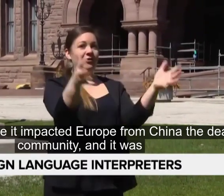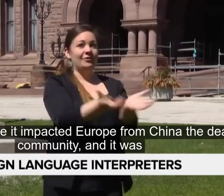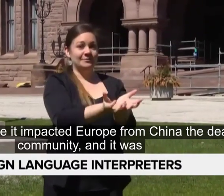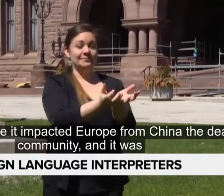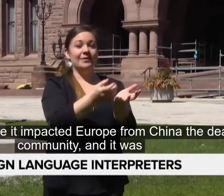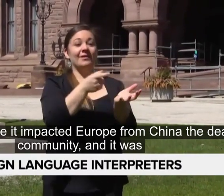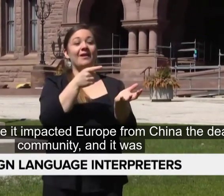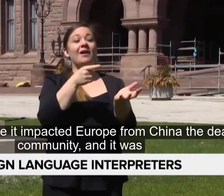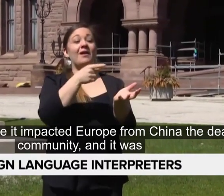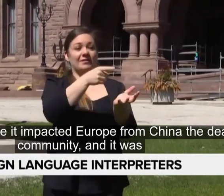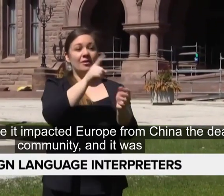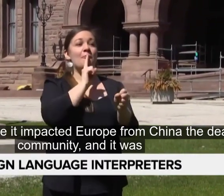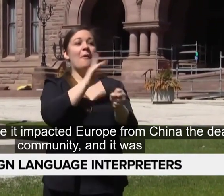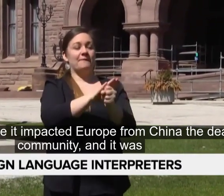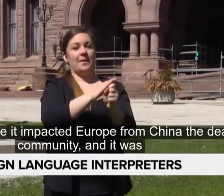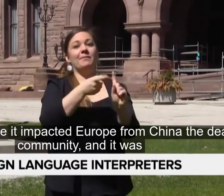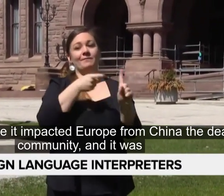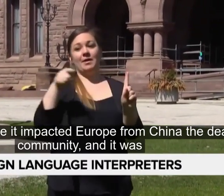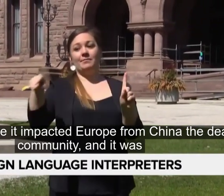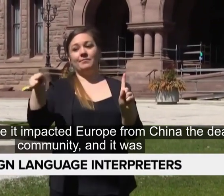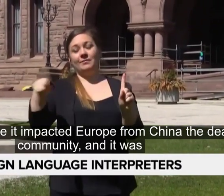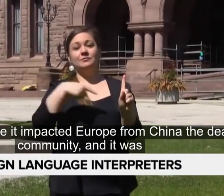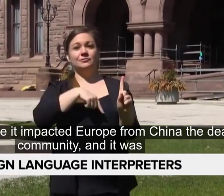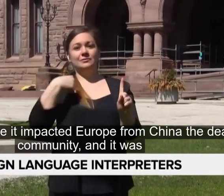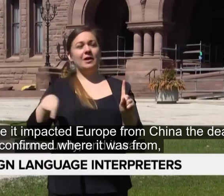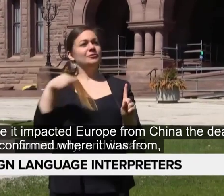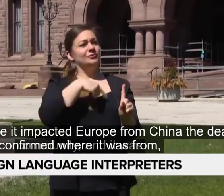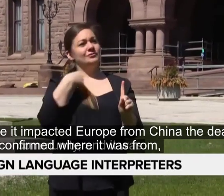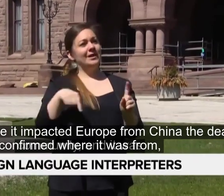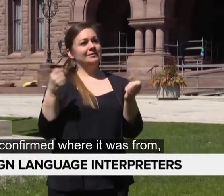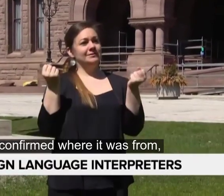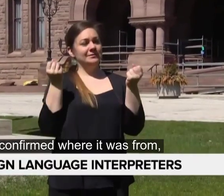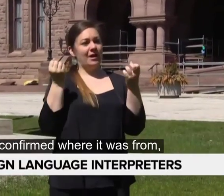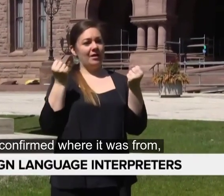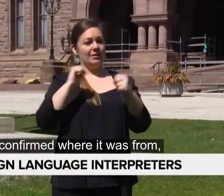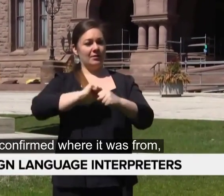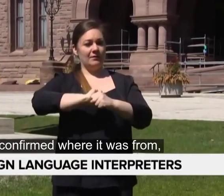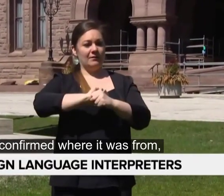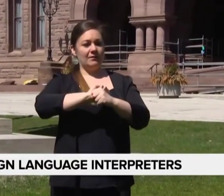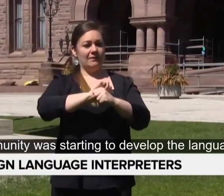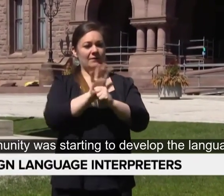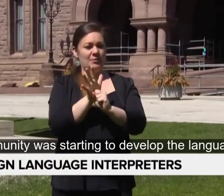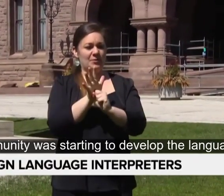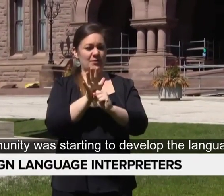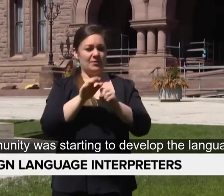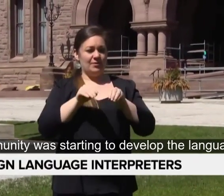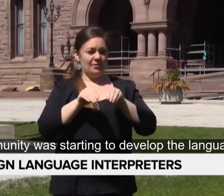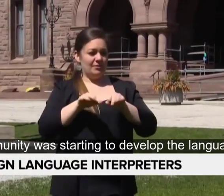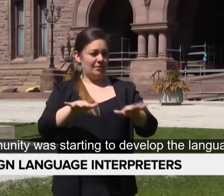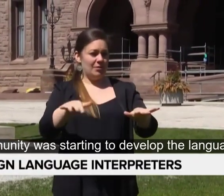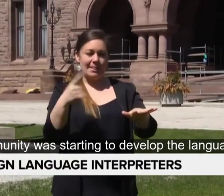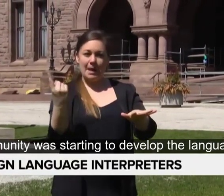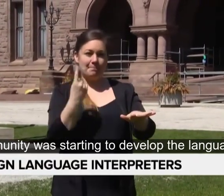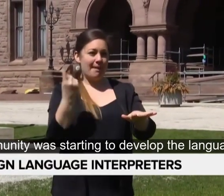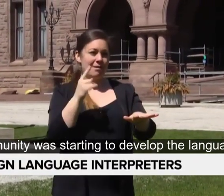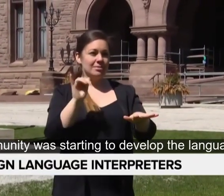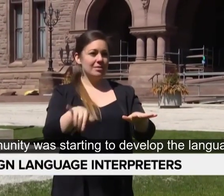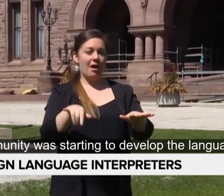impacted Europe from China, the deaf community, and it was confirmed where it was from, the deaf community was starting to develop the